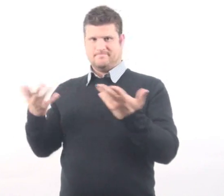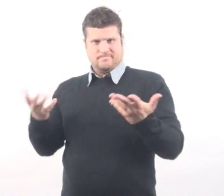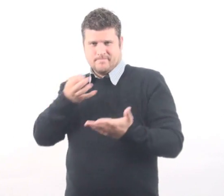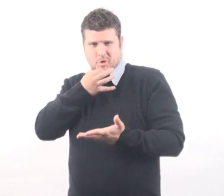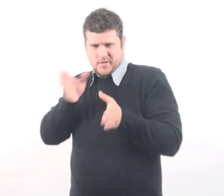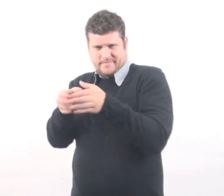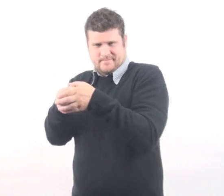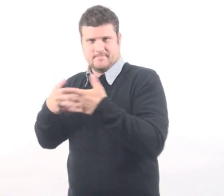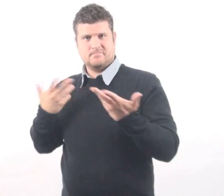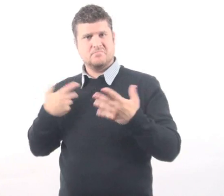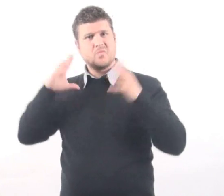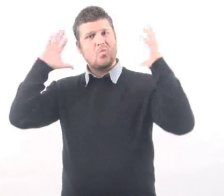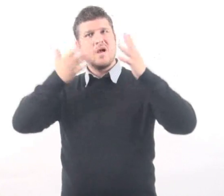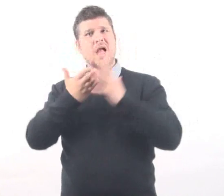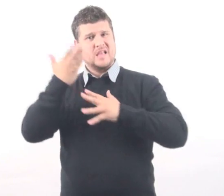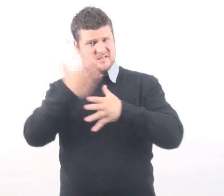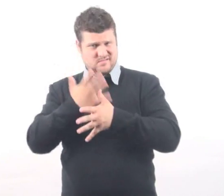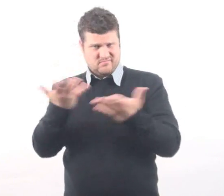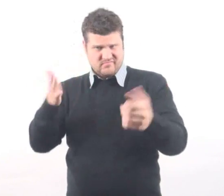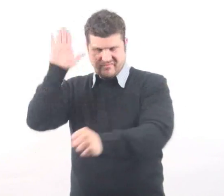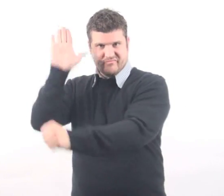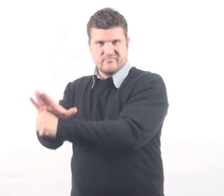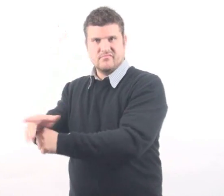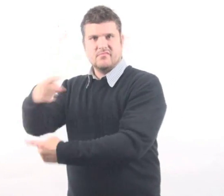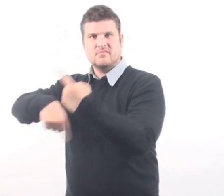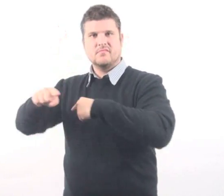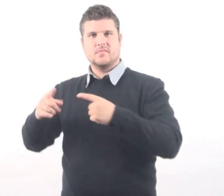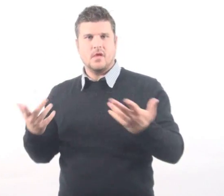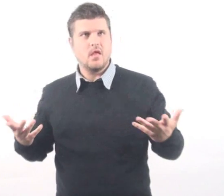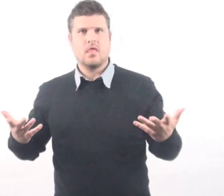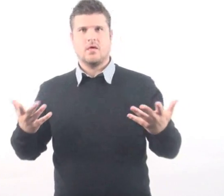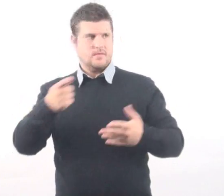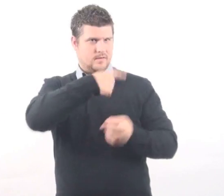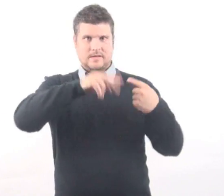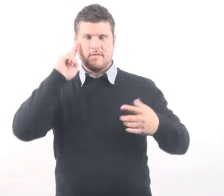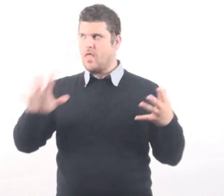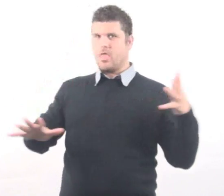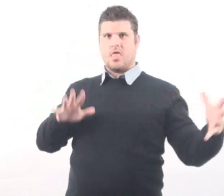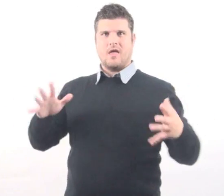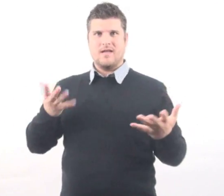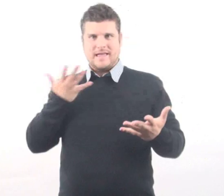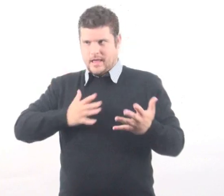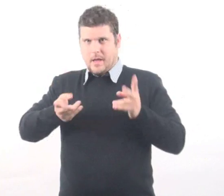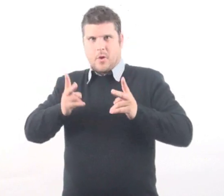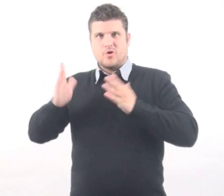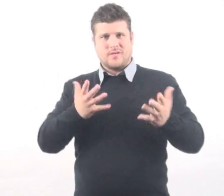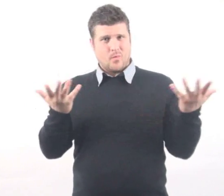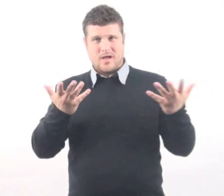number of interpreting services remains very small, and there's a massive worry over access to work clamping down on their ability to support deaf